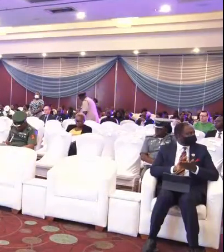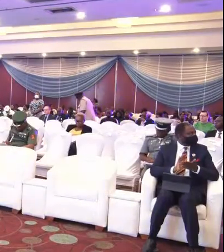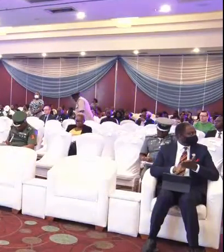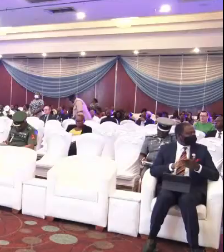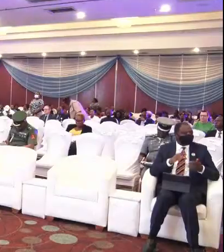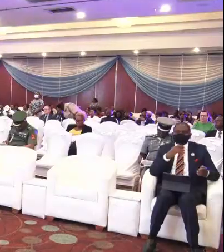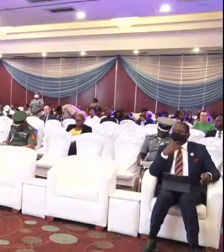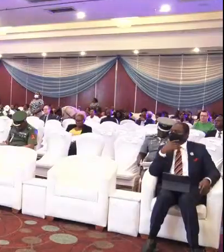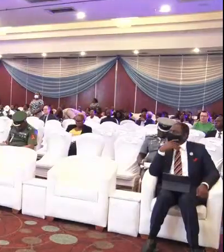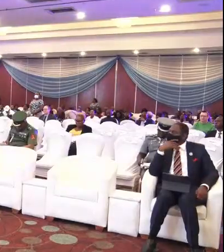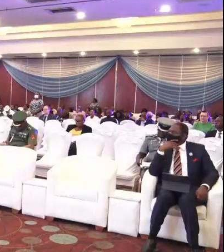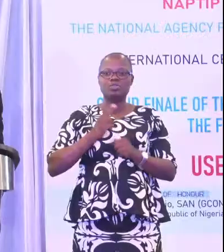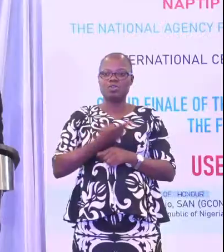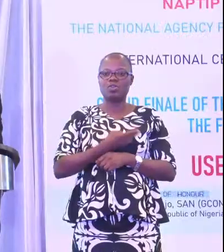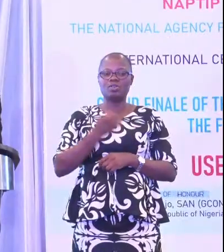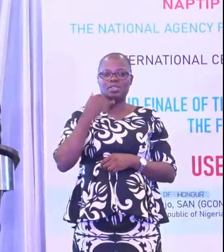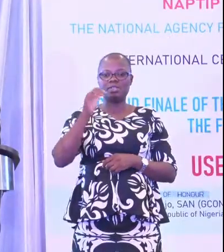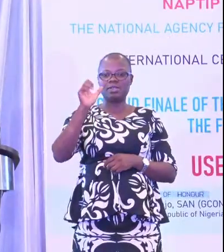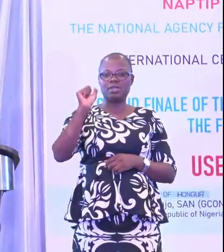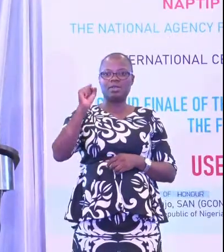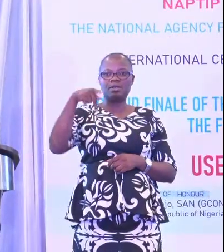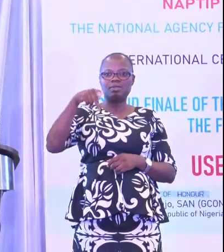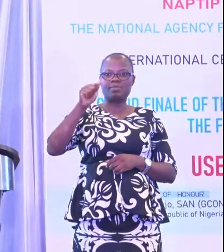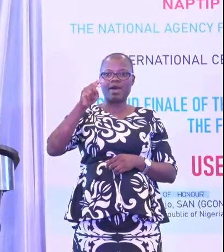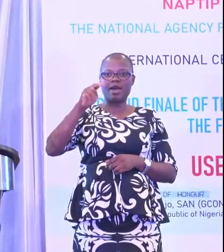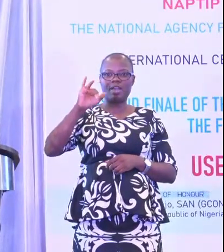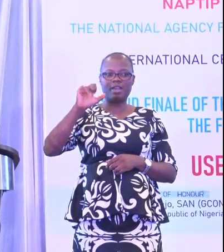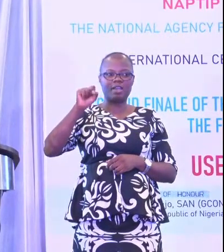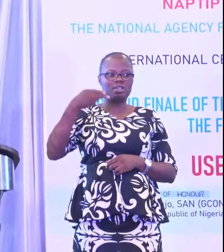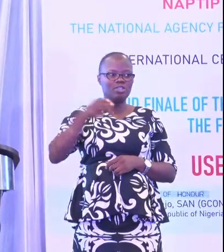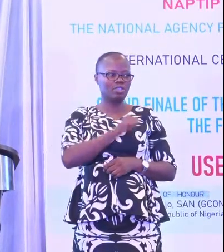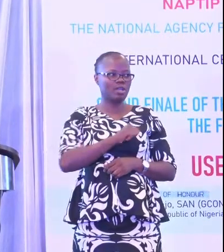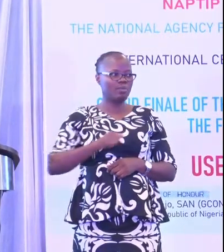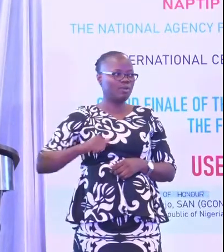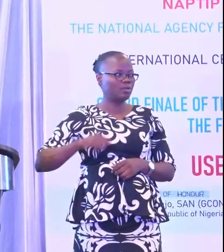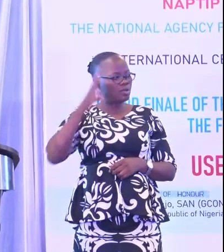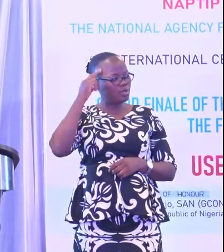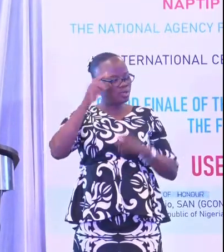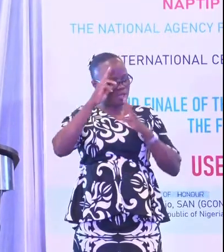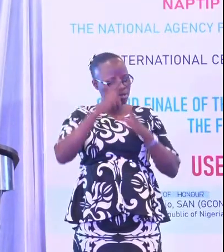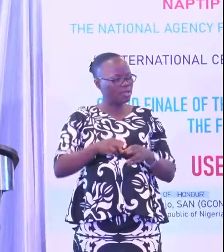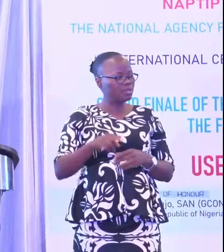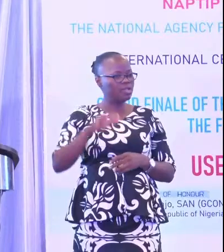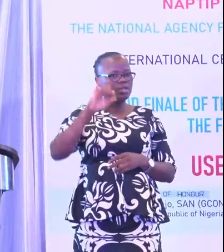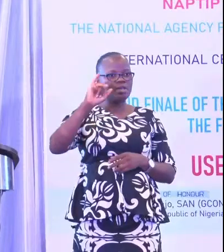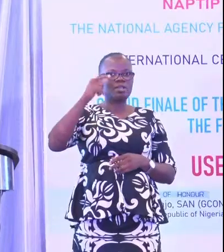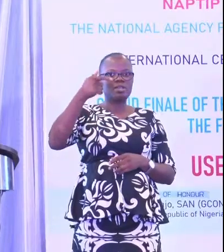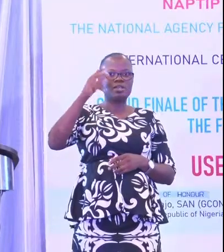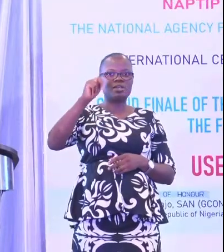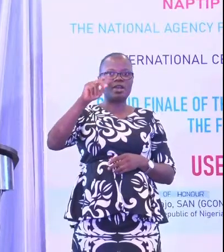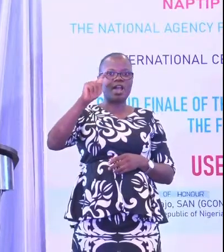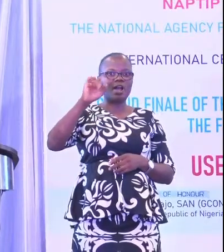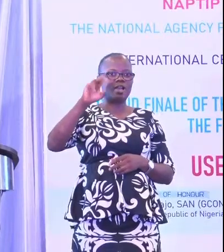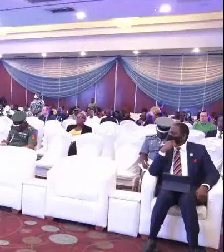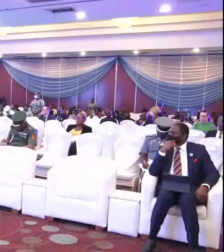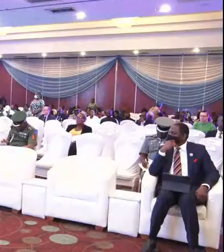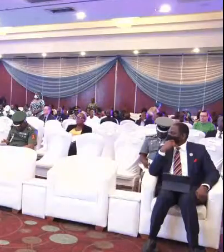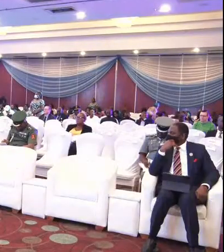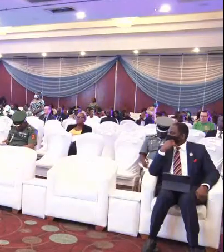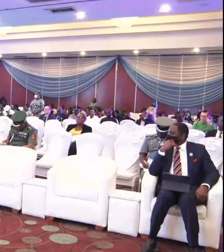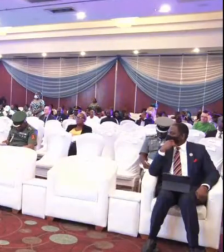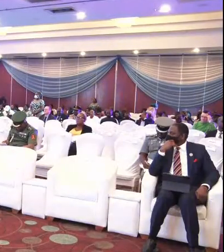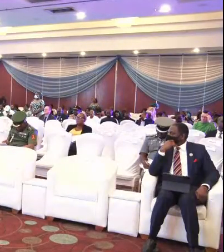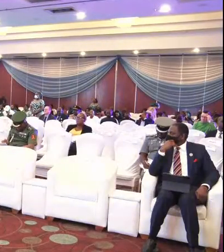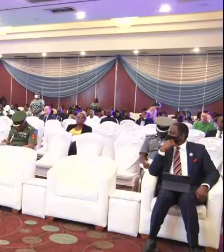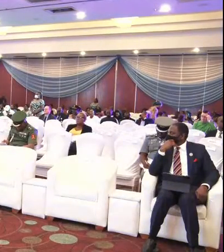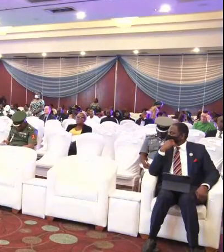Also with us is the Spanish Ambassador, His Excellency Mr. Juan Ignacio Cel. Thank you very much.